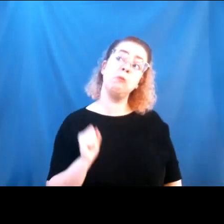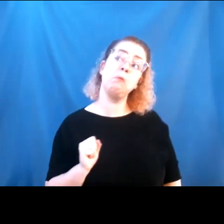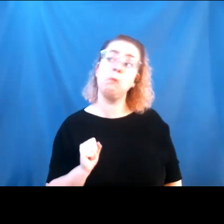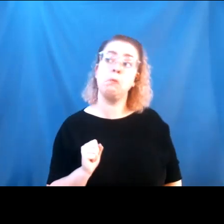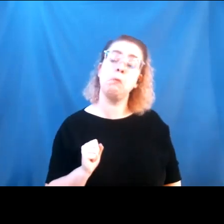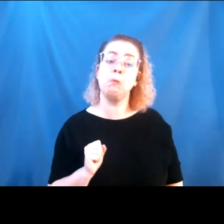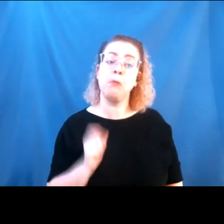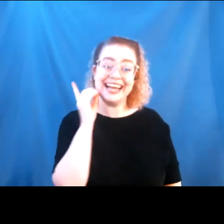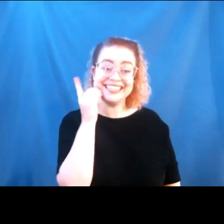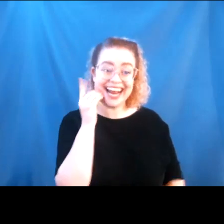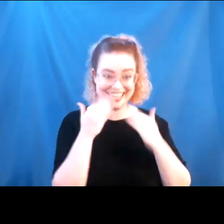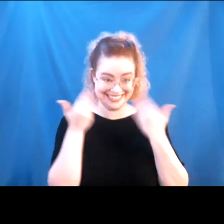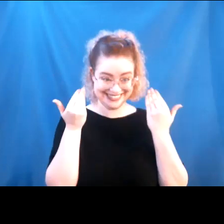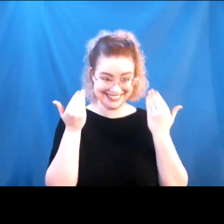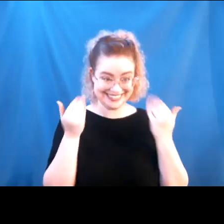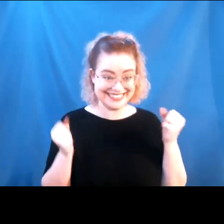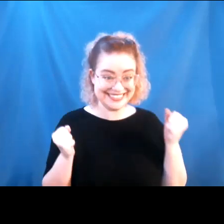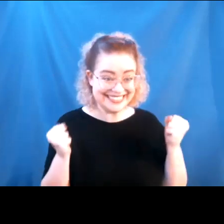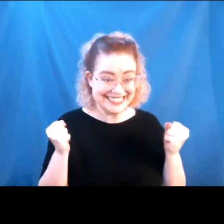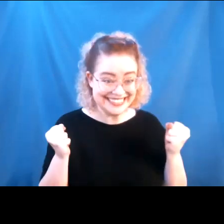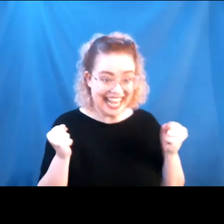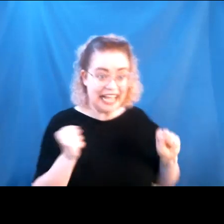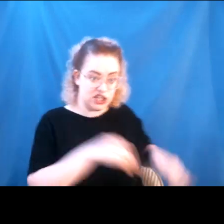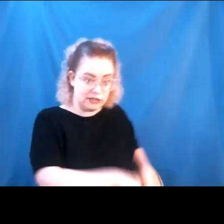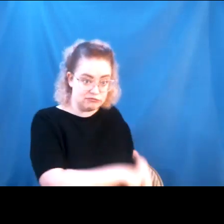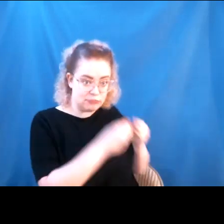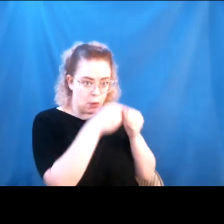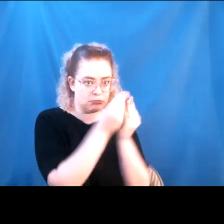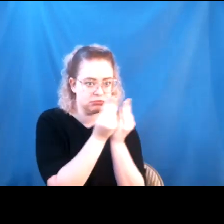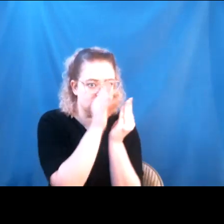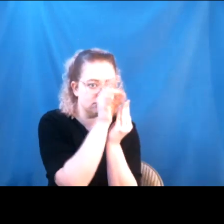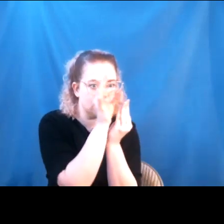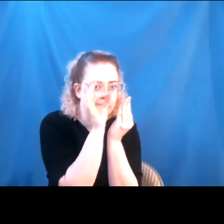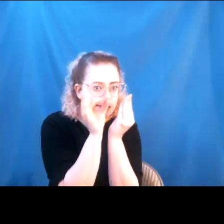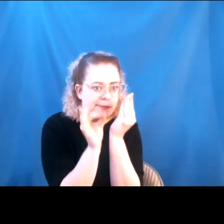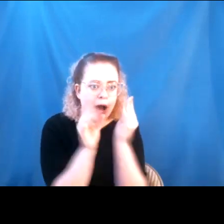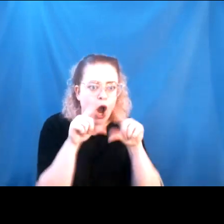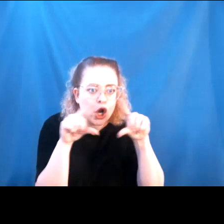Dinah smiles. She searches through her cards. Remember, she has all those animal cards.